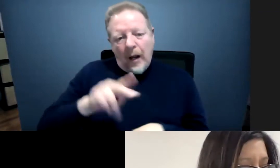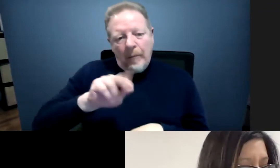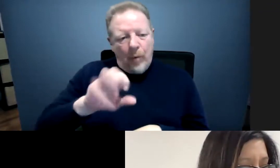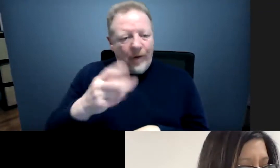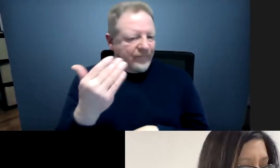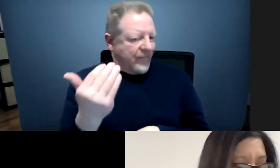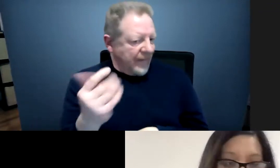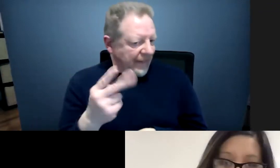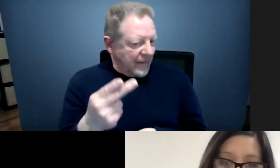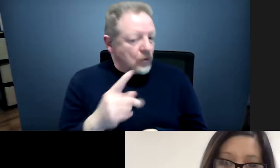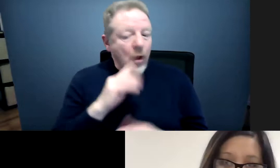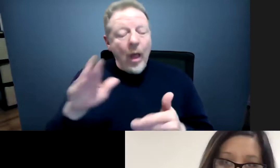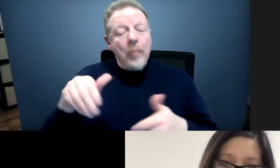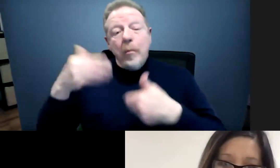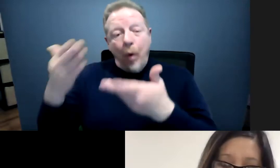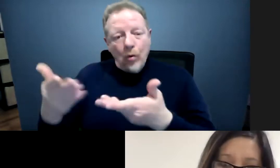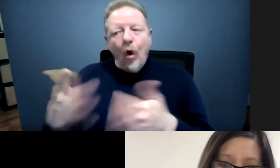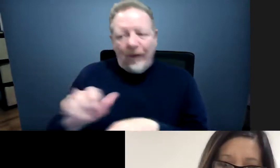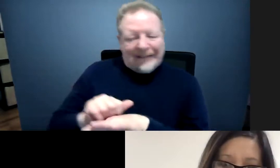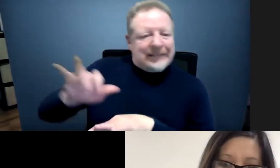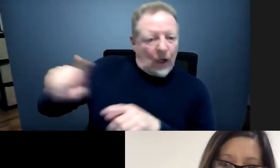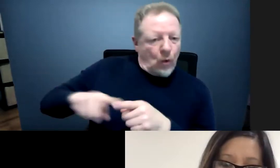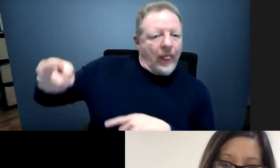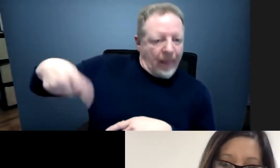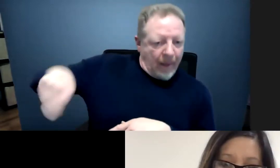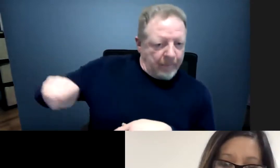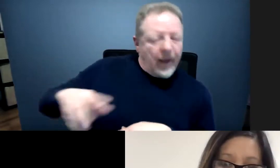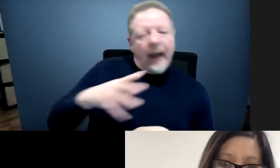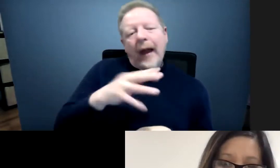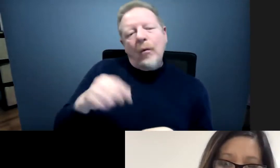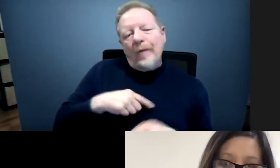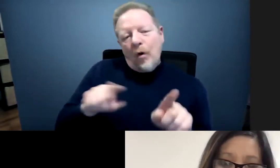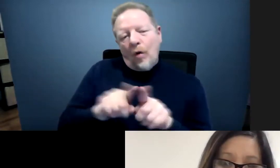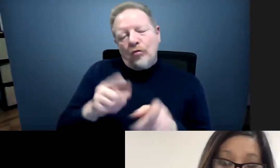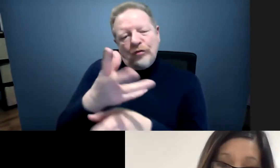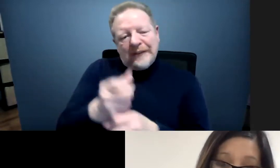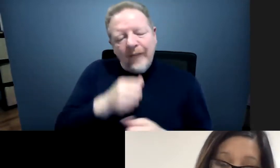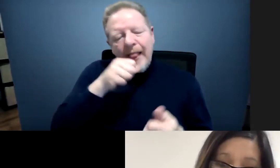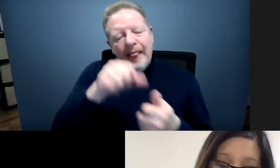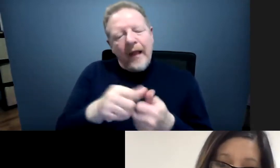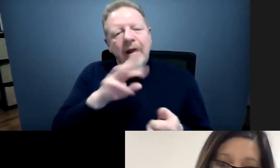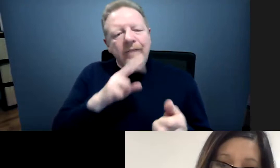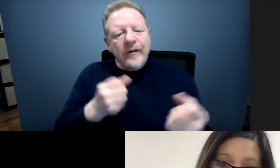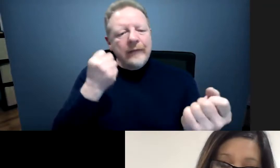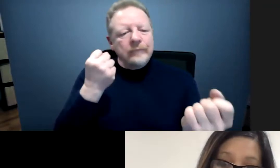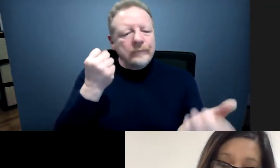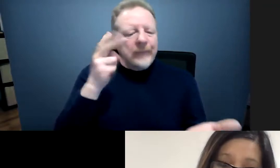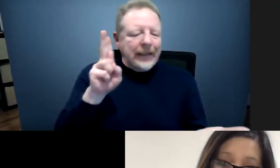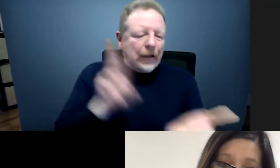So a proposal has been sent to them. And we've also received letters of endorsement from various hospital systems